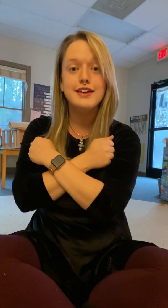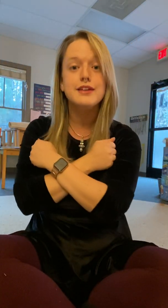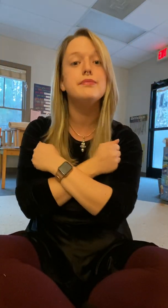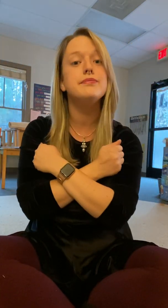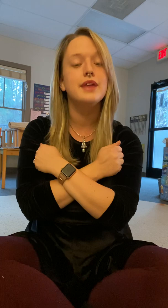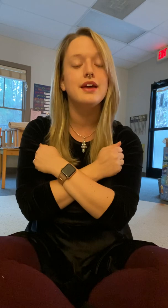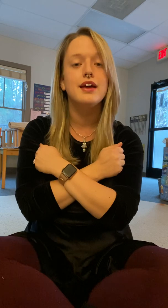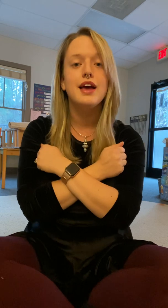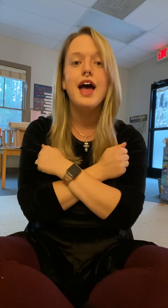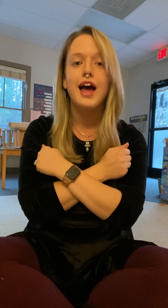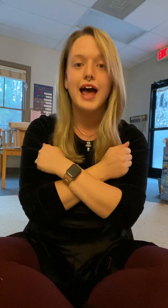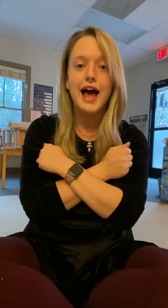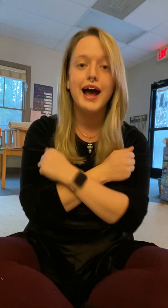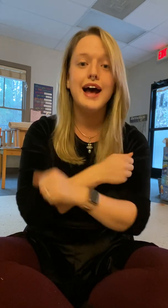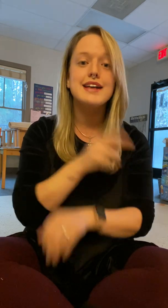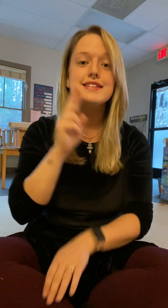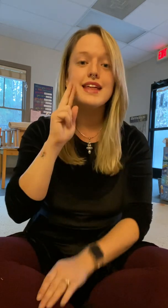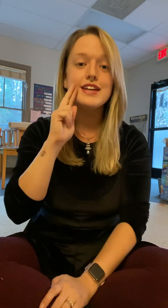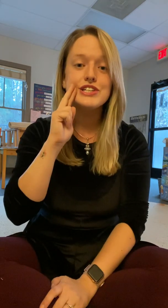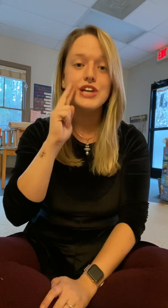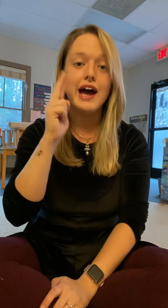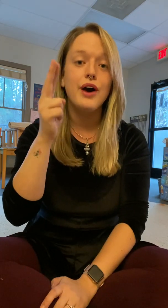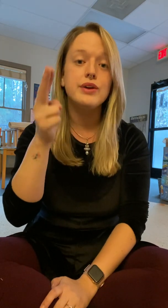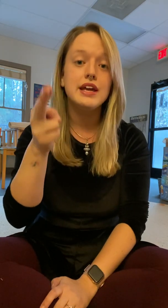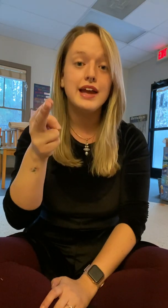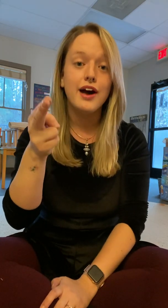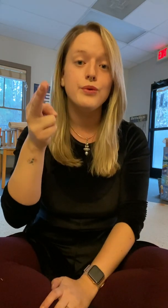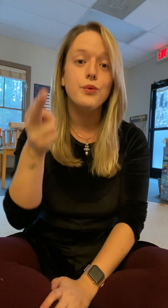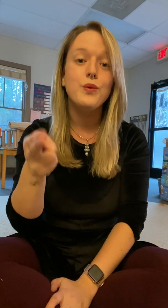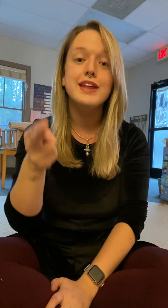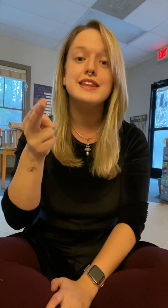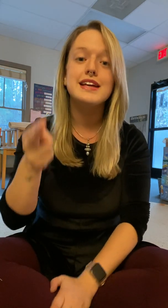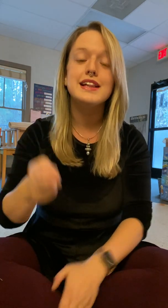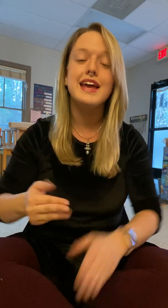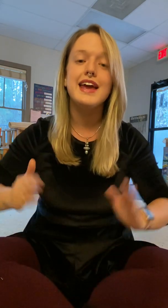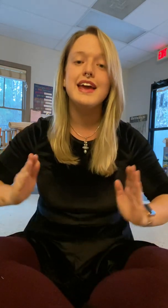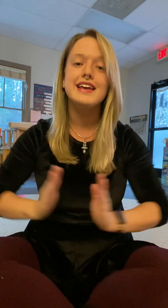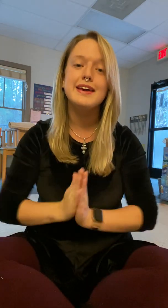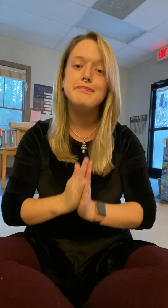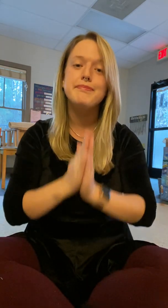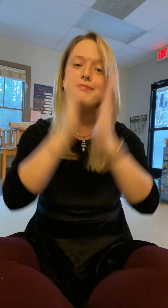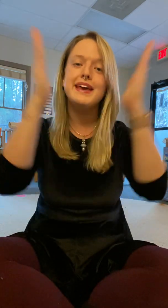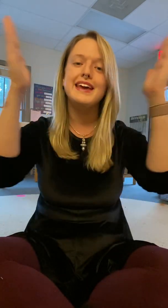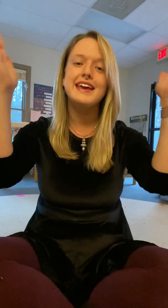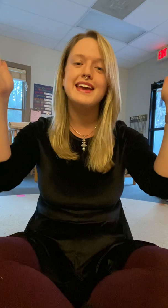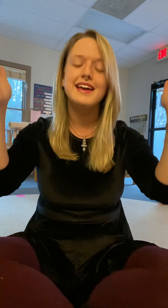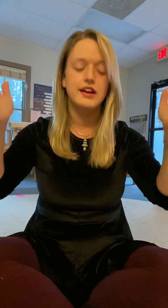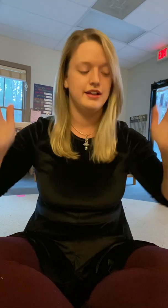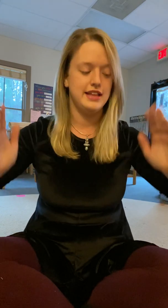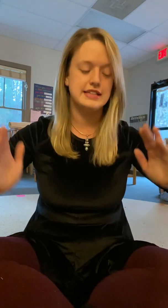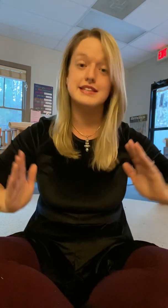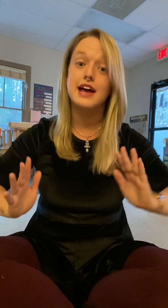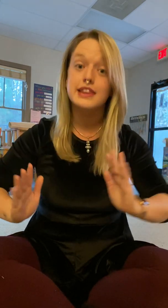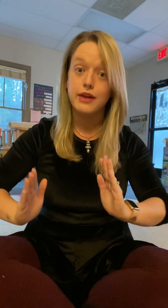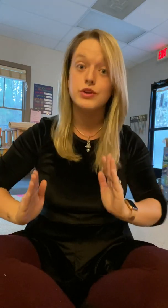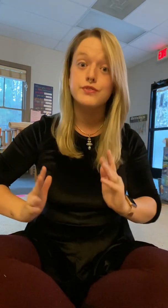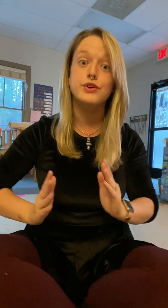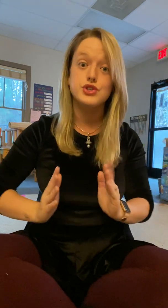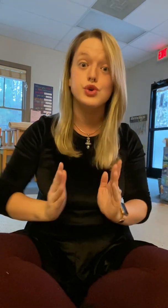him as they shouted out with glee, yippee! That's the sign language for